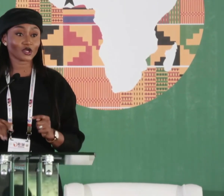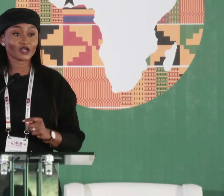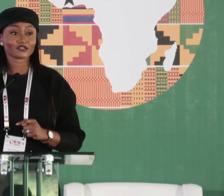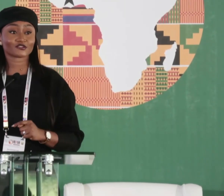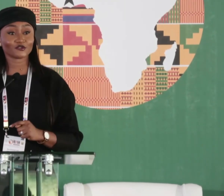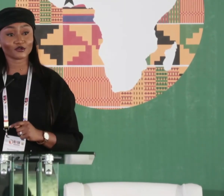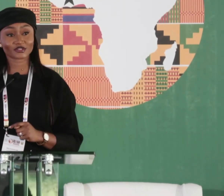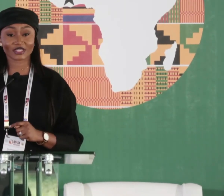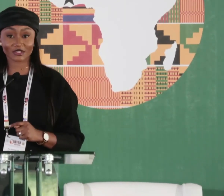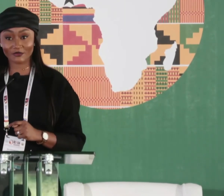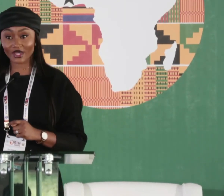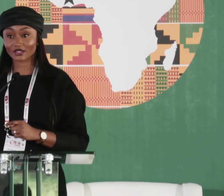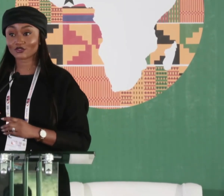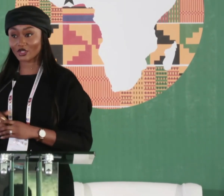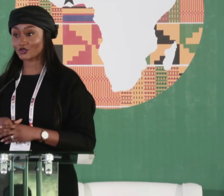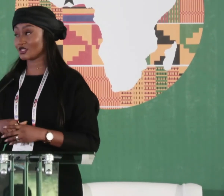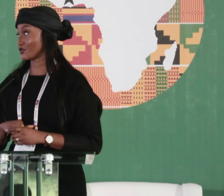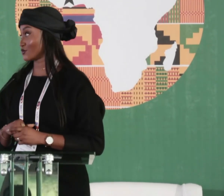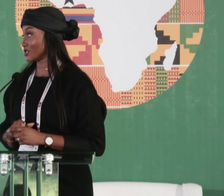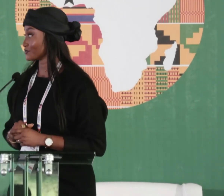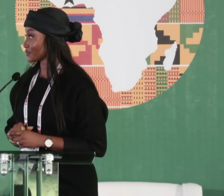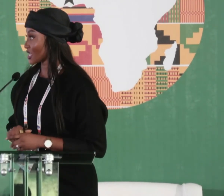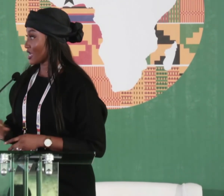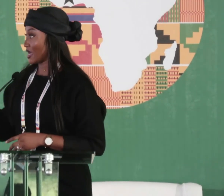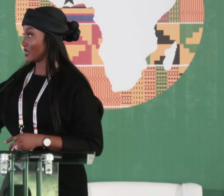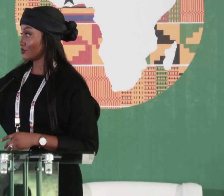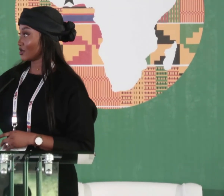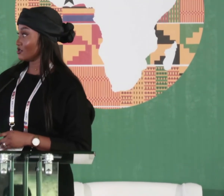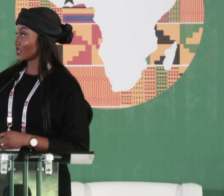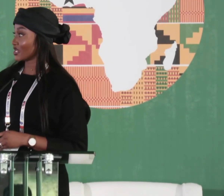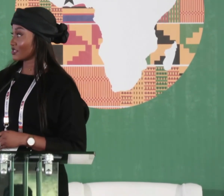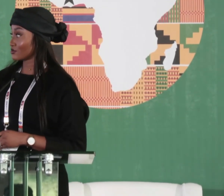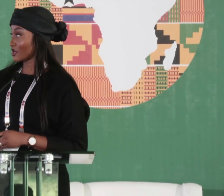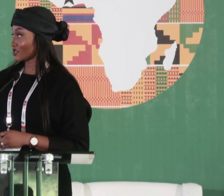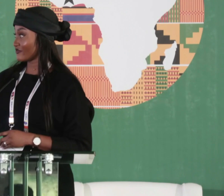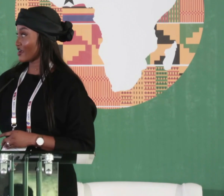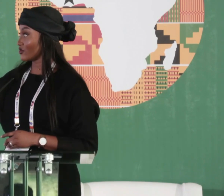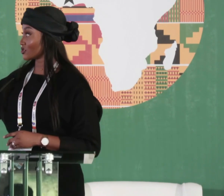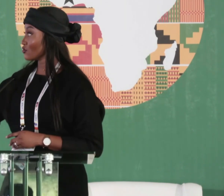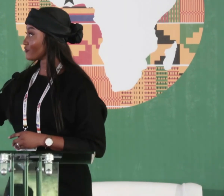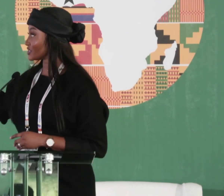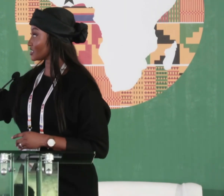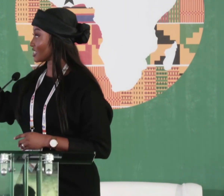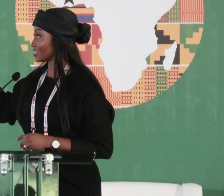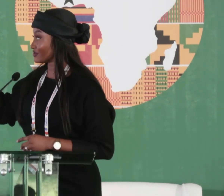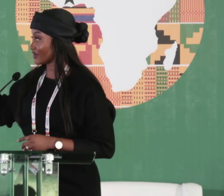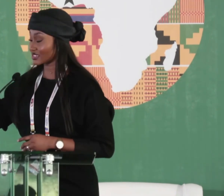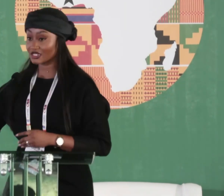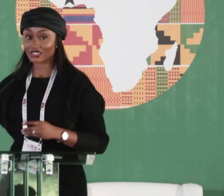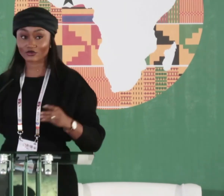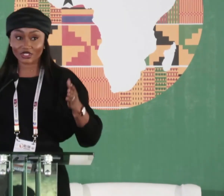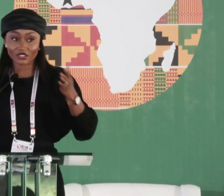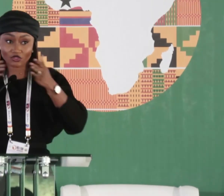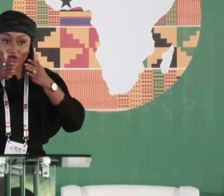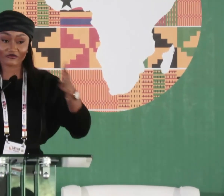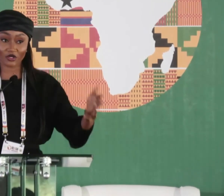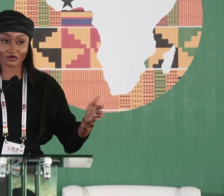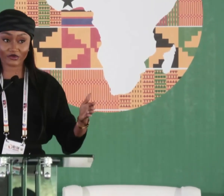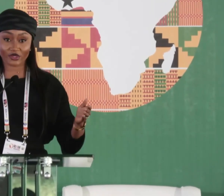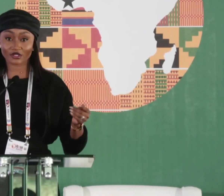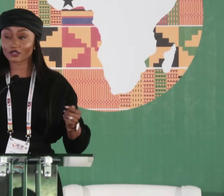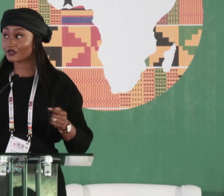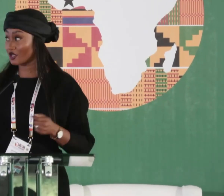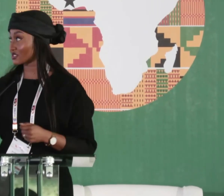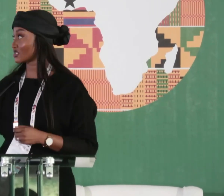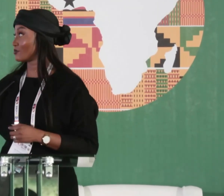2022 to September 2023. And we're looking at rape survivors who visited the facility within the 12-month